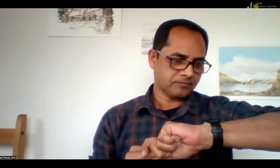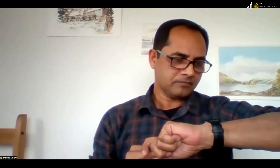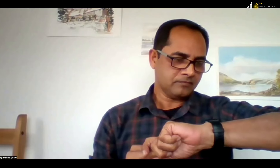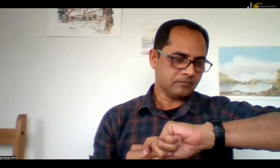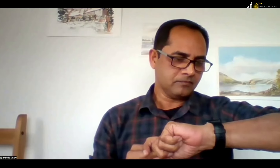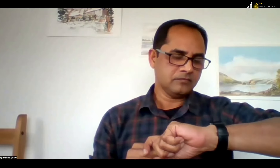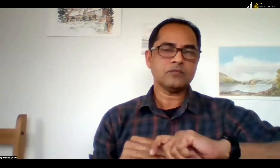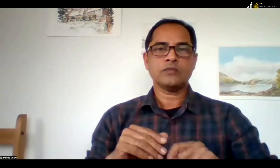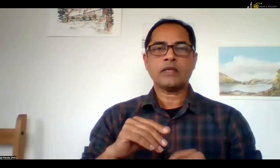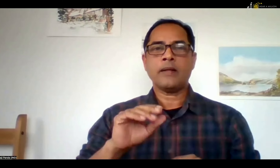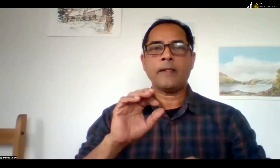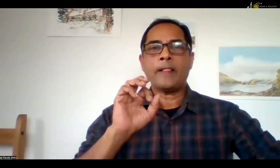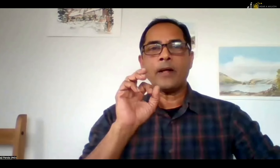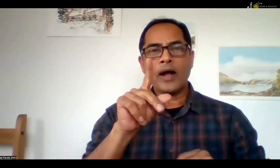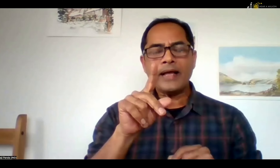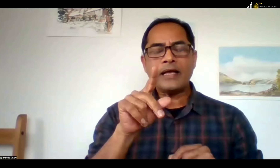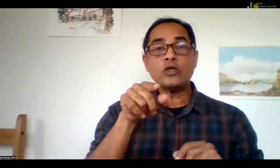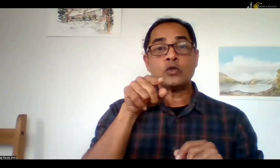yes, do let me know when